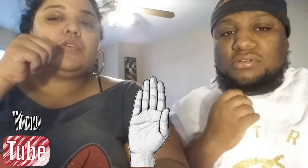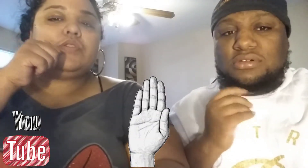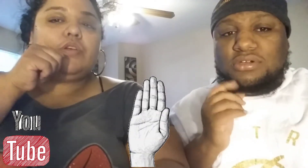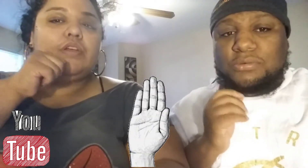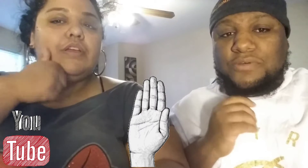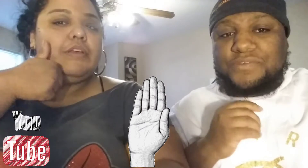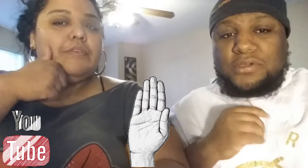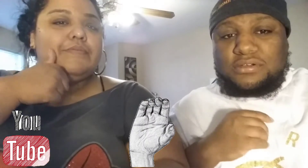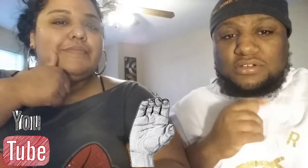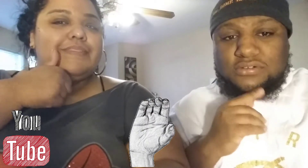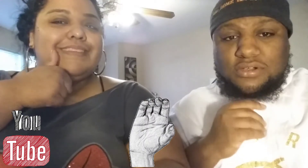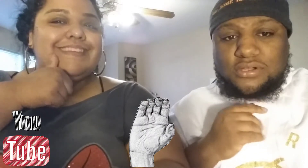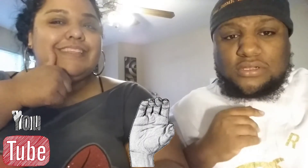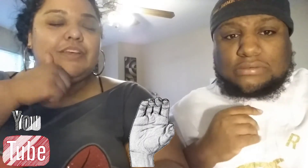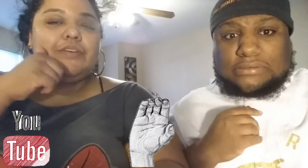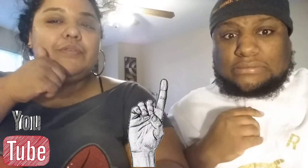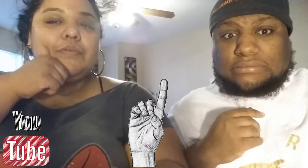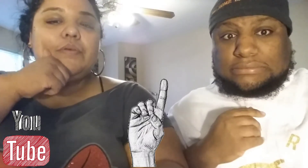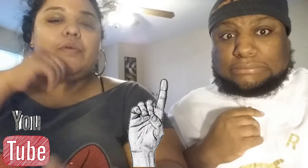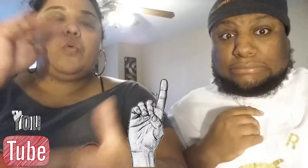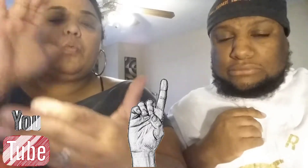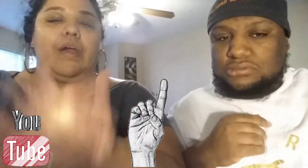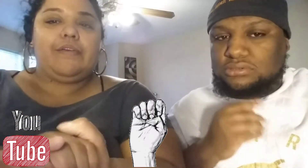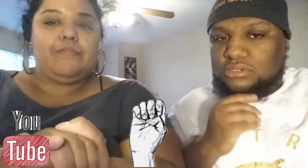So. I hope no female on this right here. So, wife.